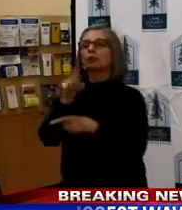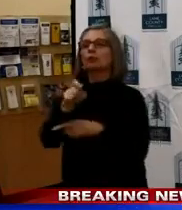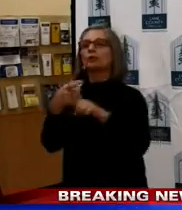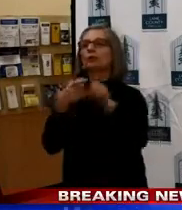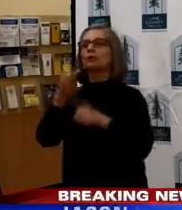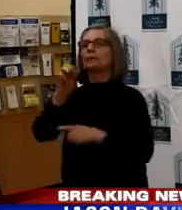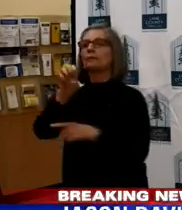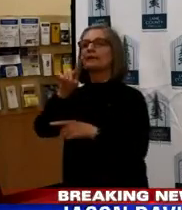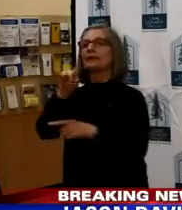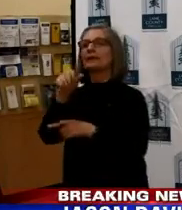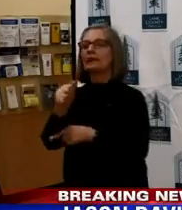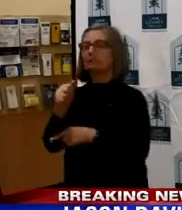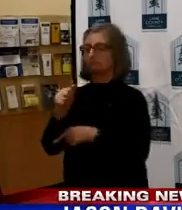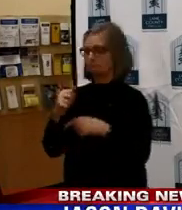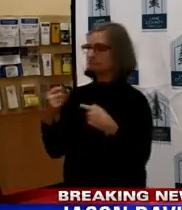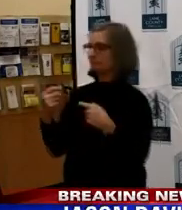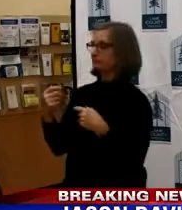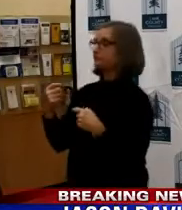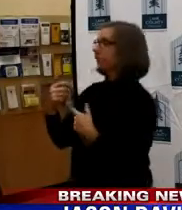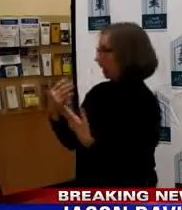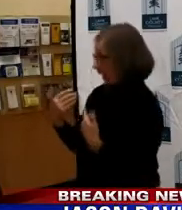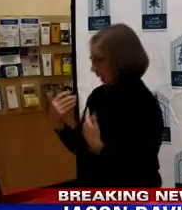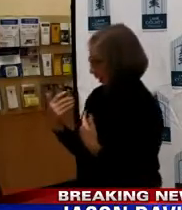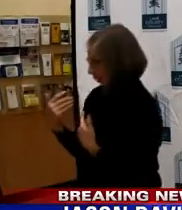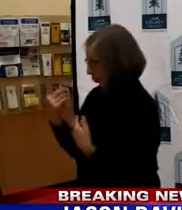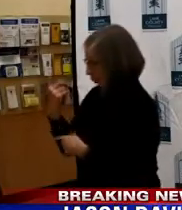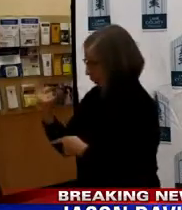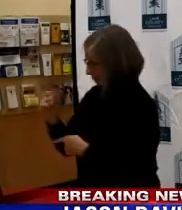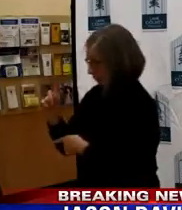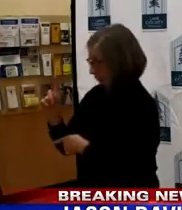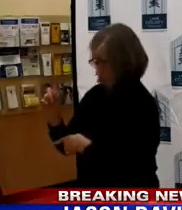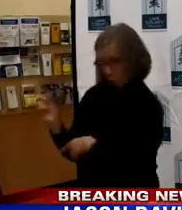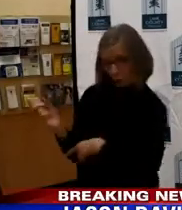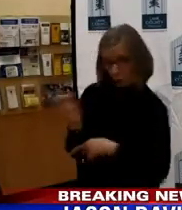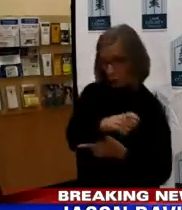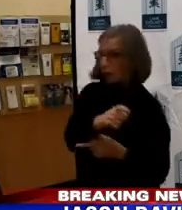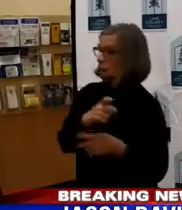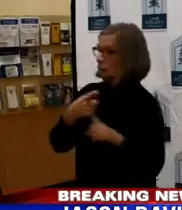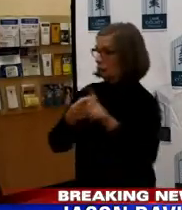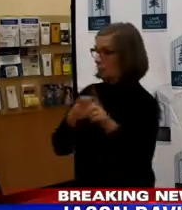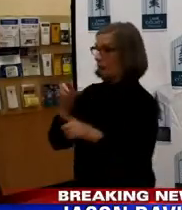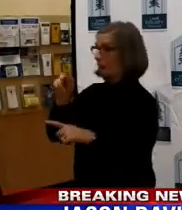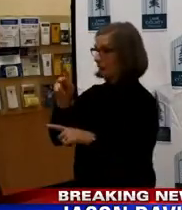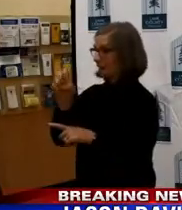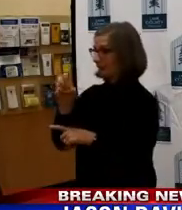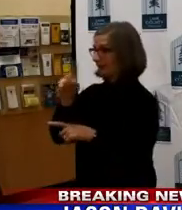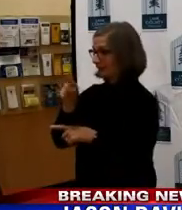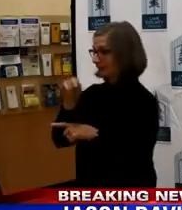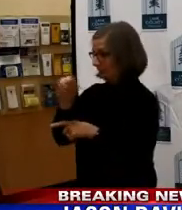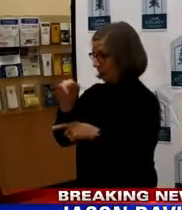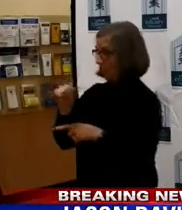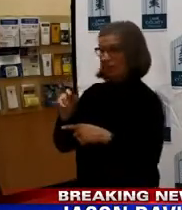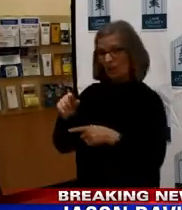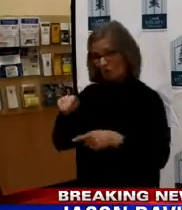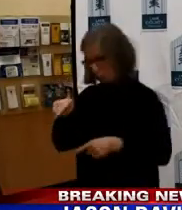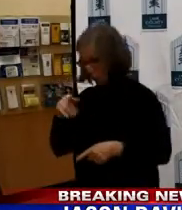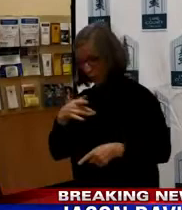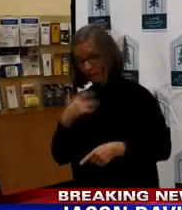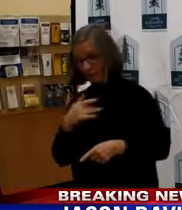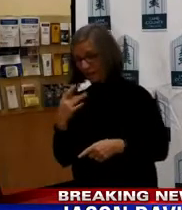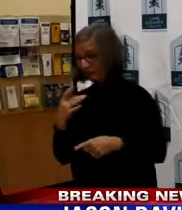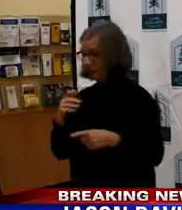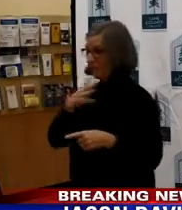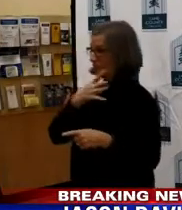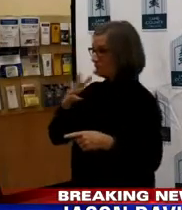First question, Emma from KZI. Do we think the farmers market being open still is a good idea? So this